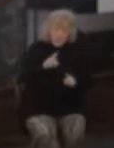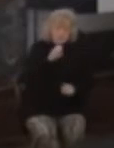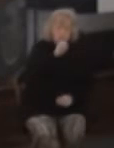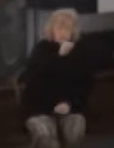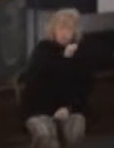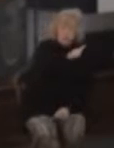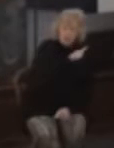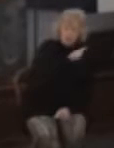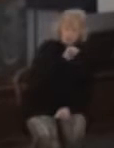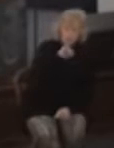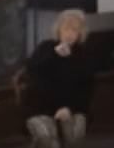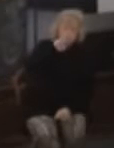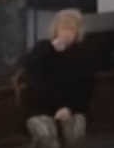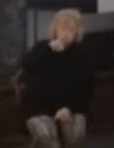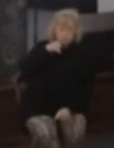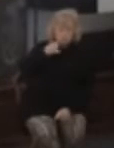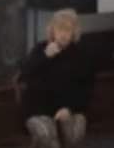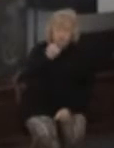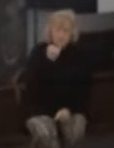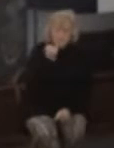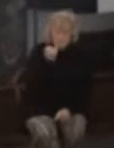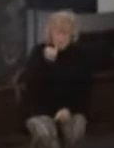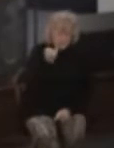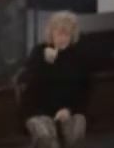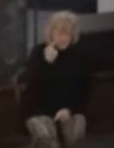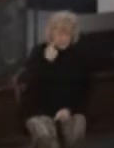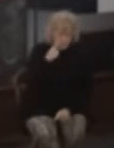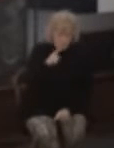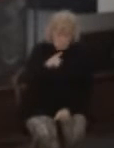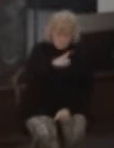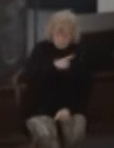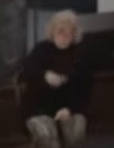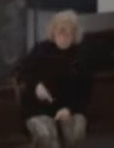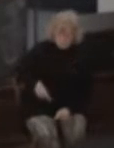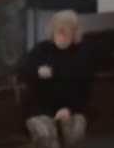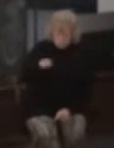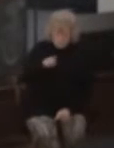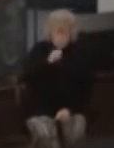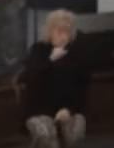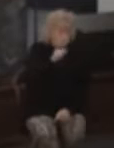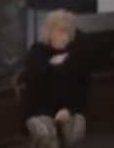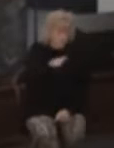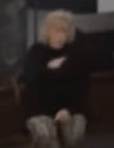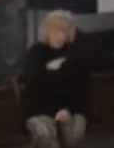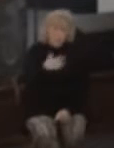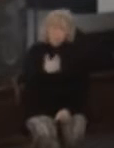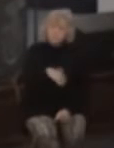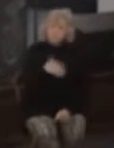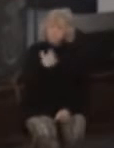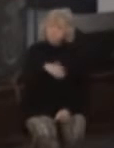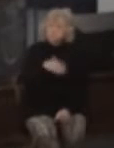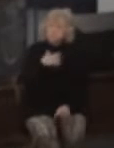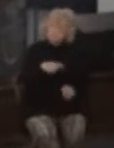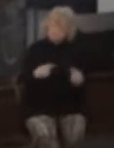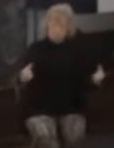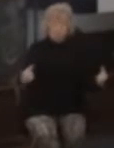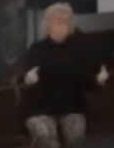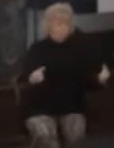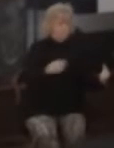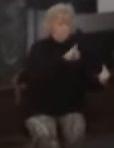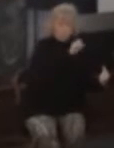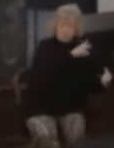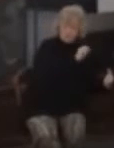of David. Saul's jealousy of David. And here, Saul's jealousy stands in direct contrast to Jonathan's